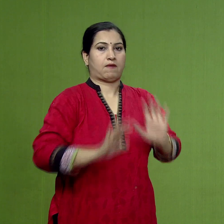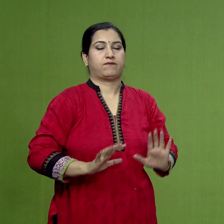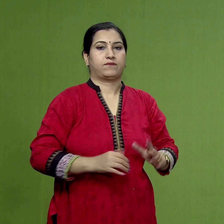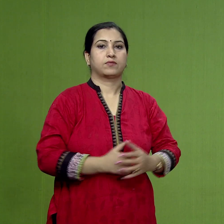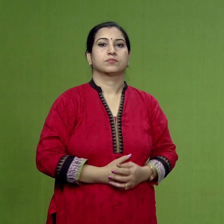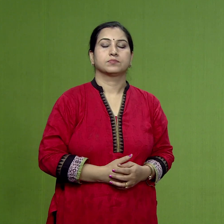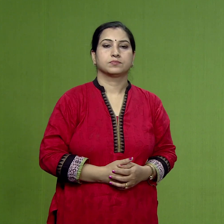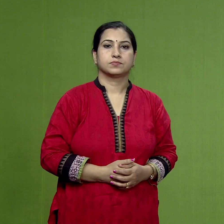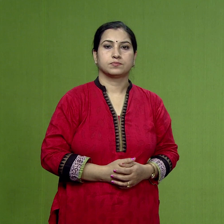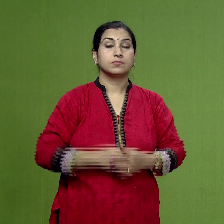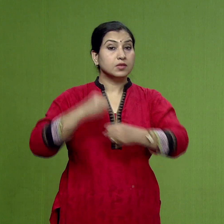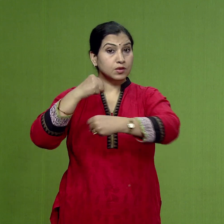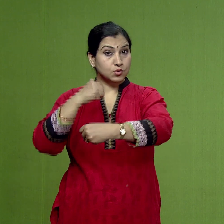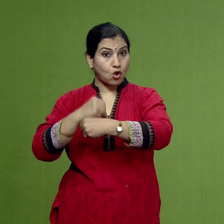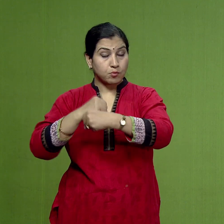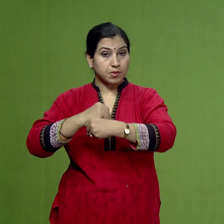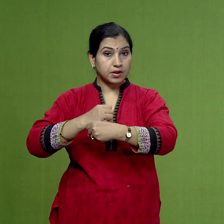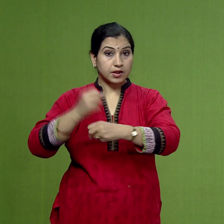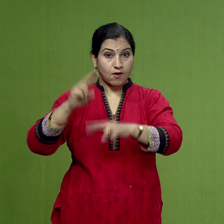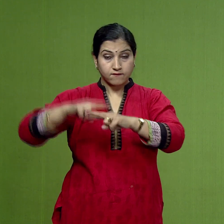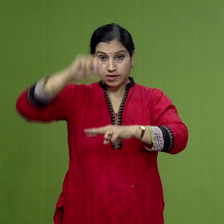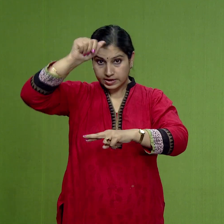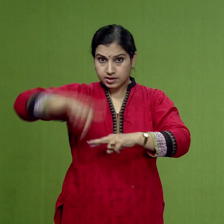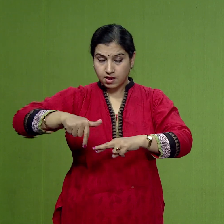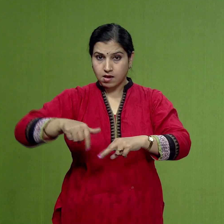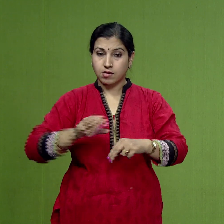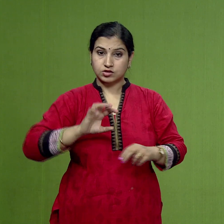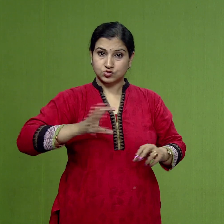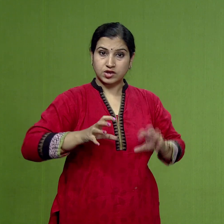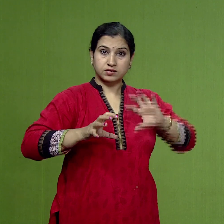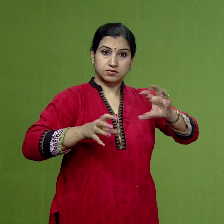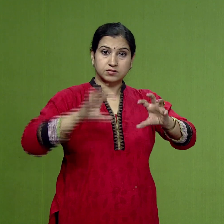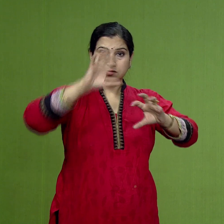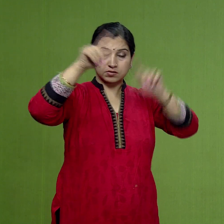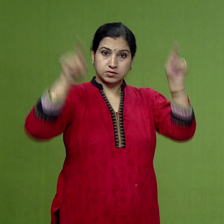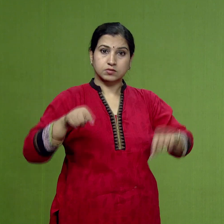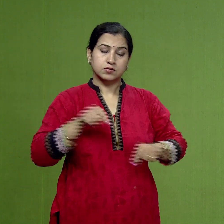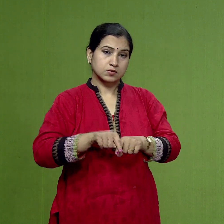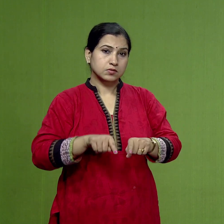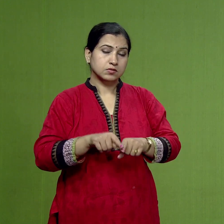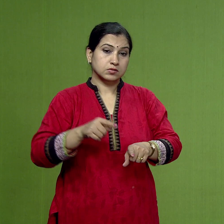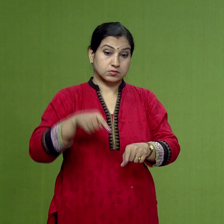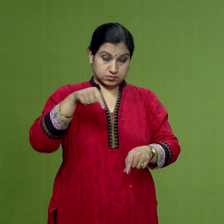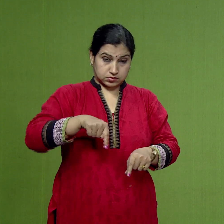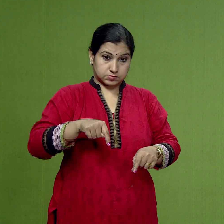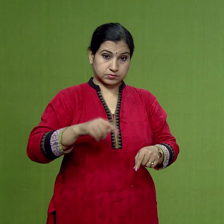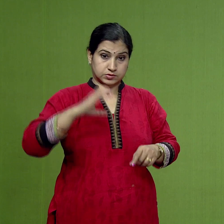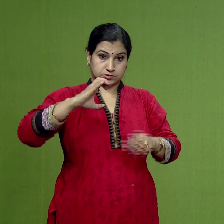The Government of India, with the assistance of states, has been conducting census to